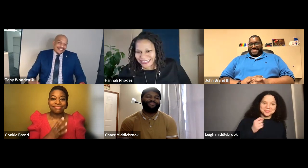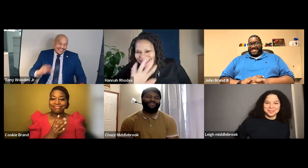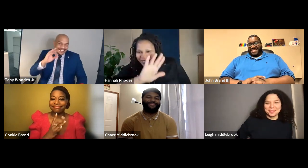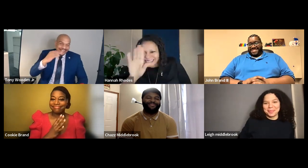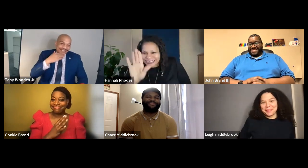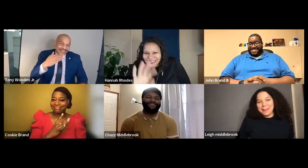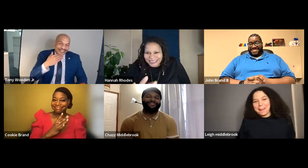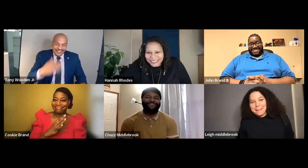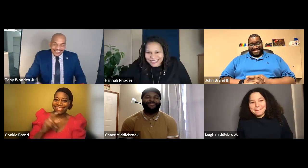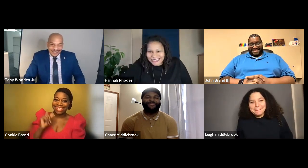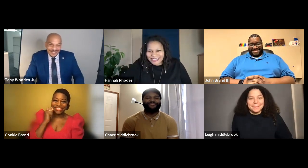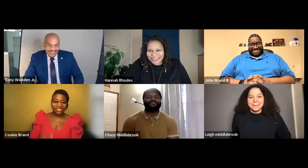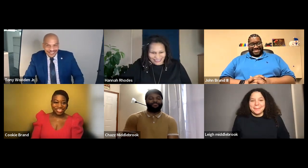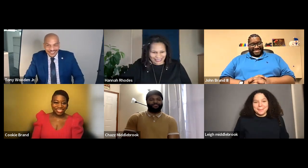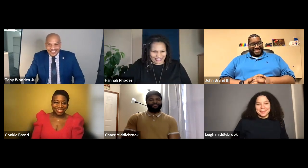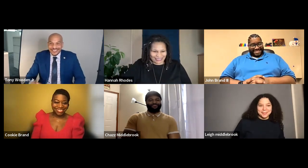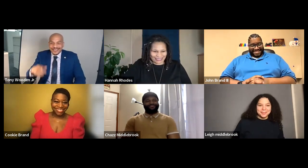interpreter, oh, and Bunni, B-U-N-N-I.